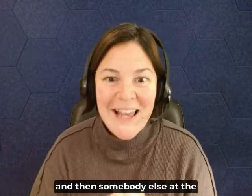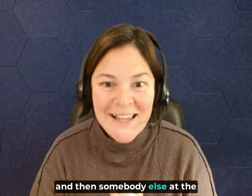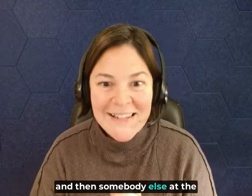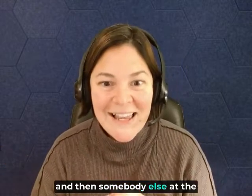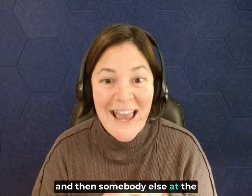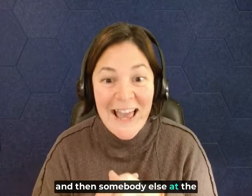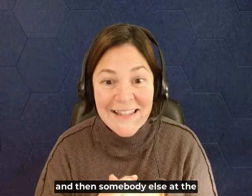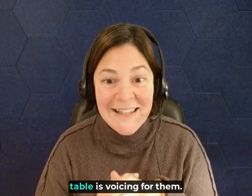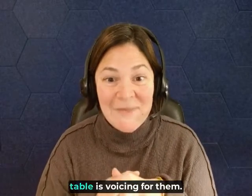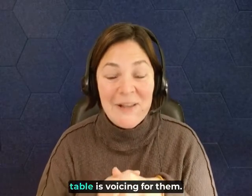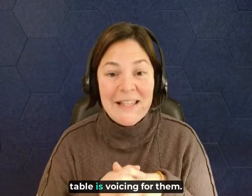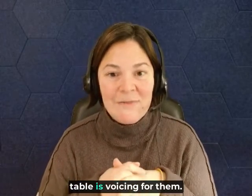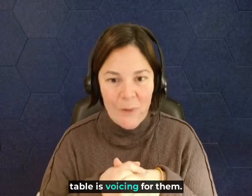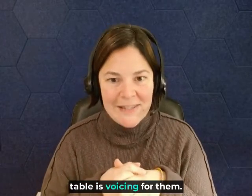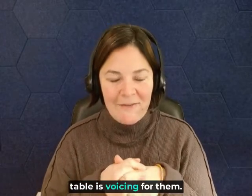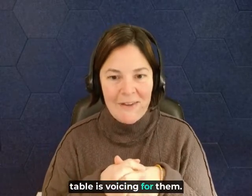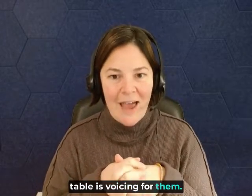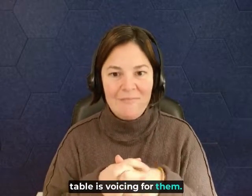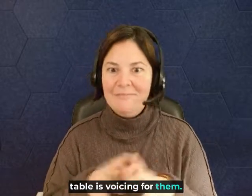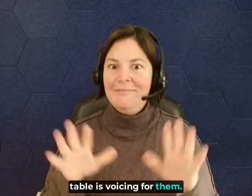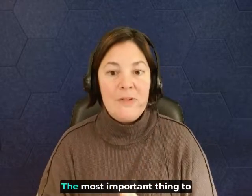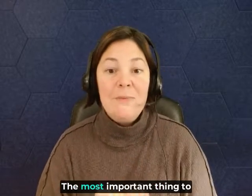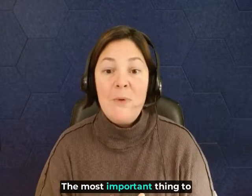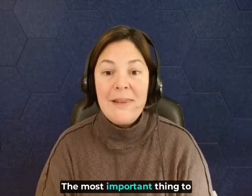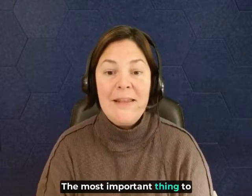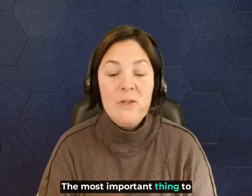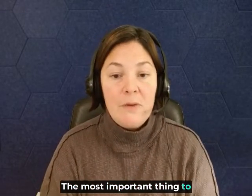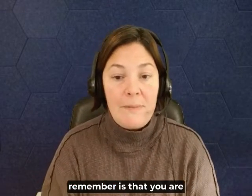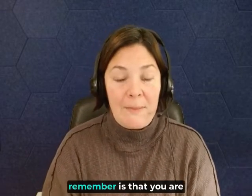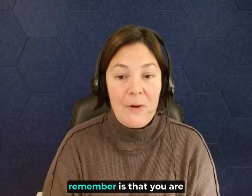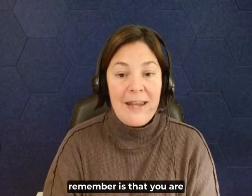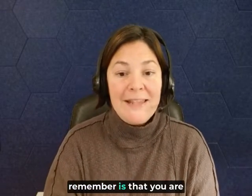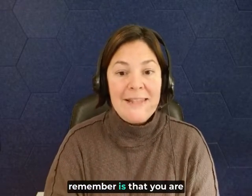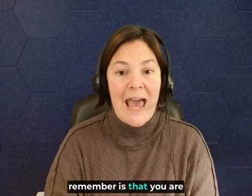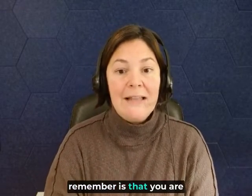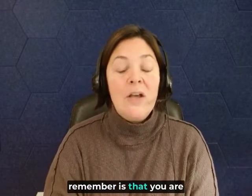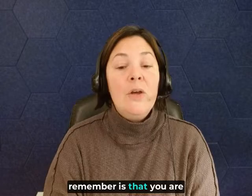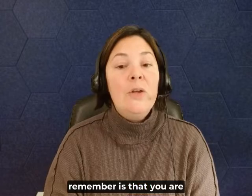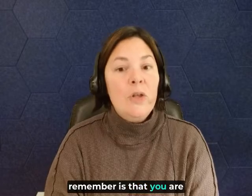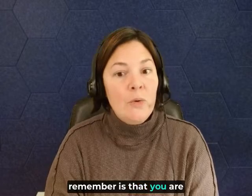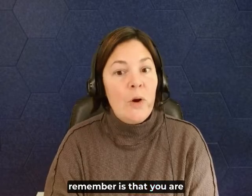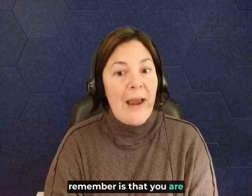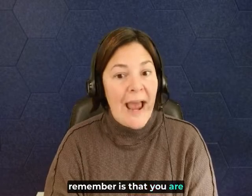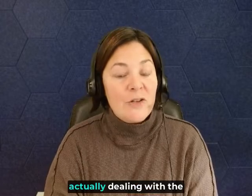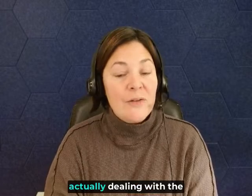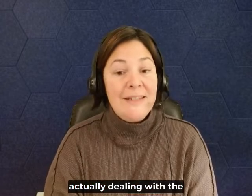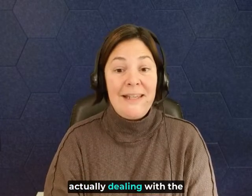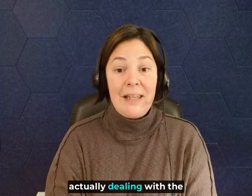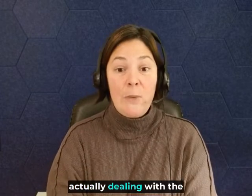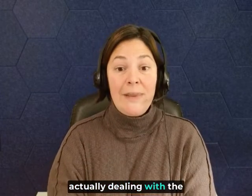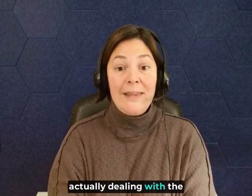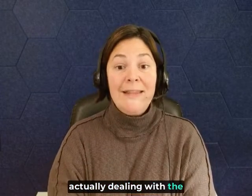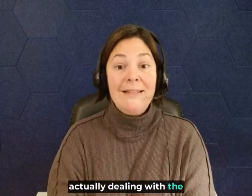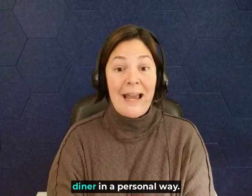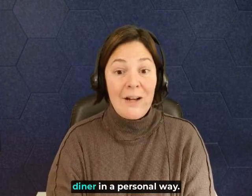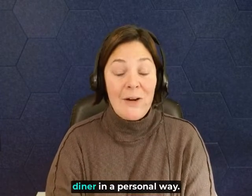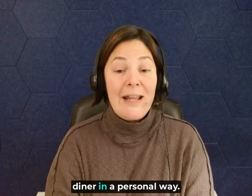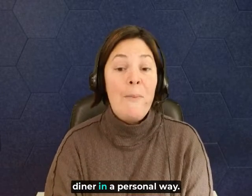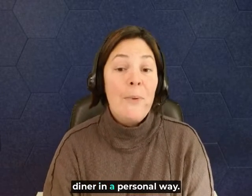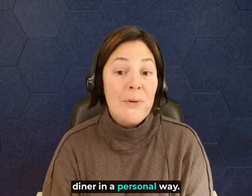else at the table is voicing for them. The most important thing to remember is that you are actually dealing with the diner in a